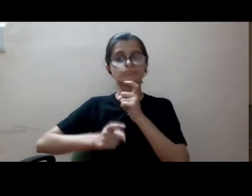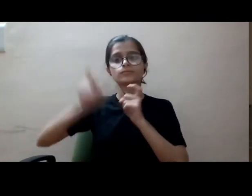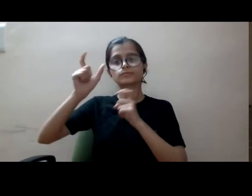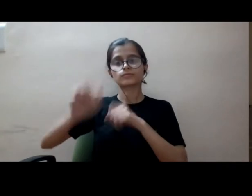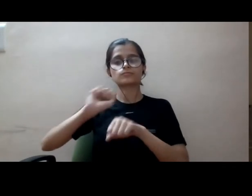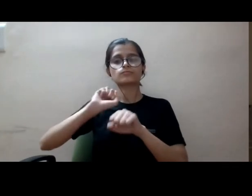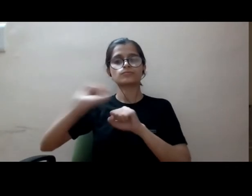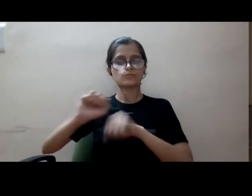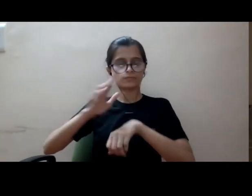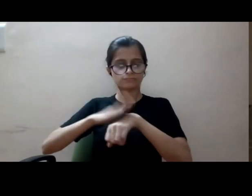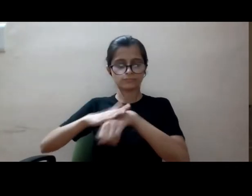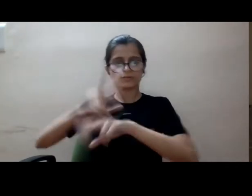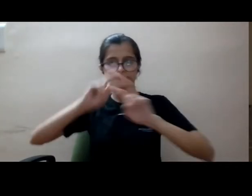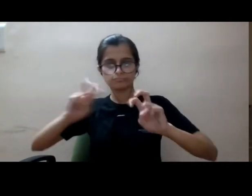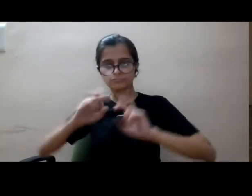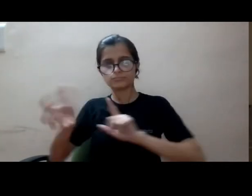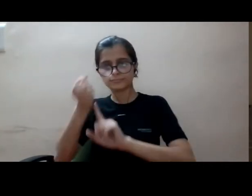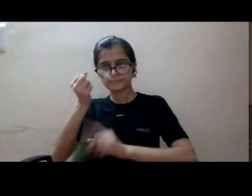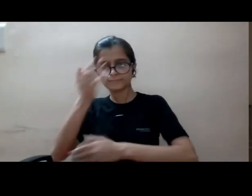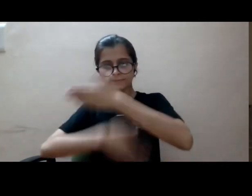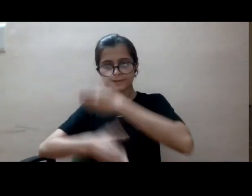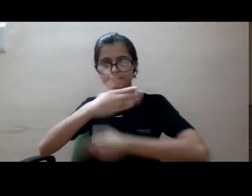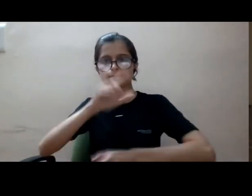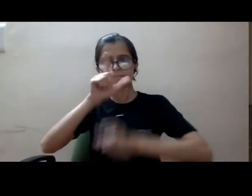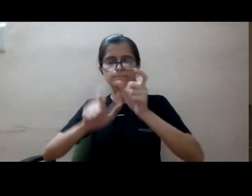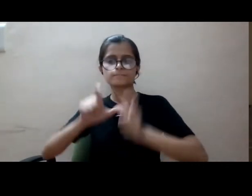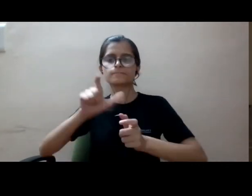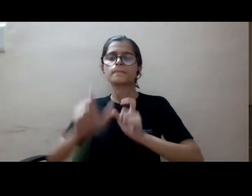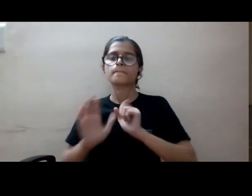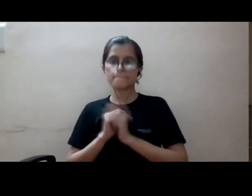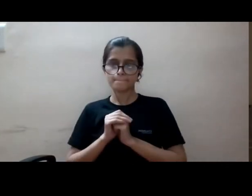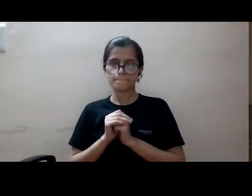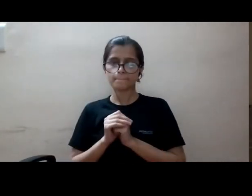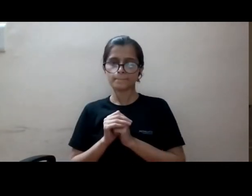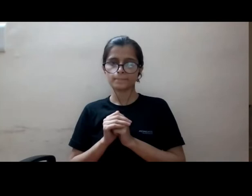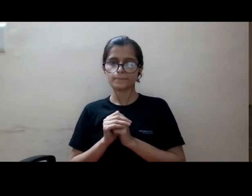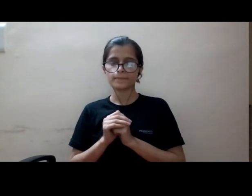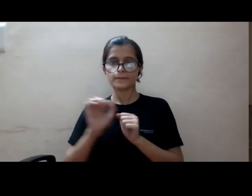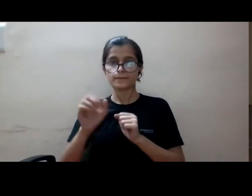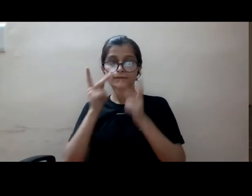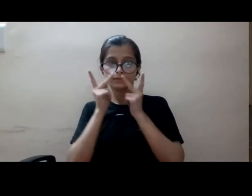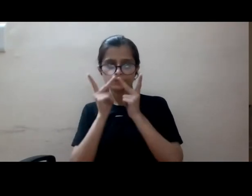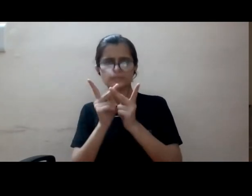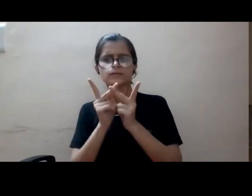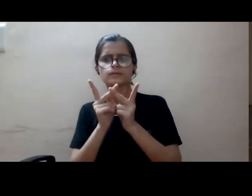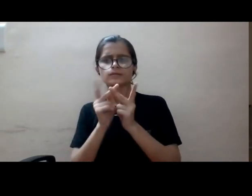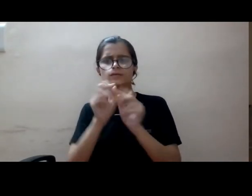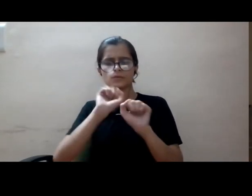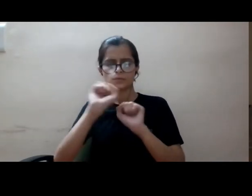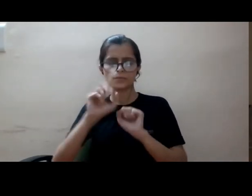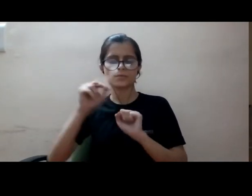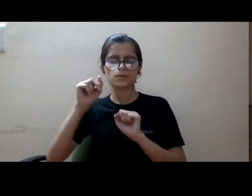experiential discoveries of the disabled are lyric ones, unforeseeable and unique.